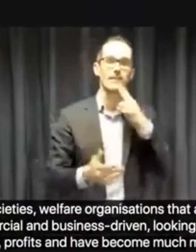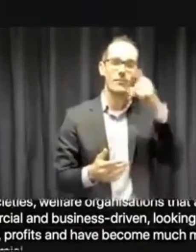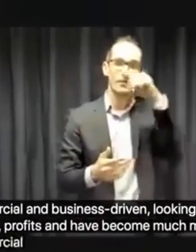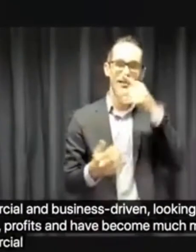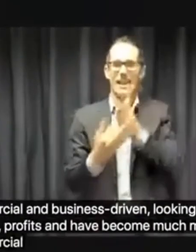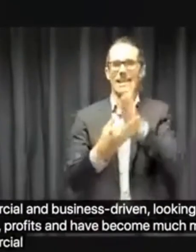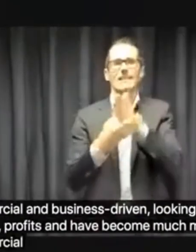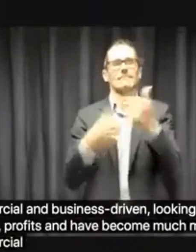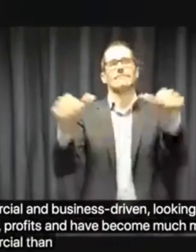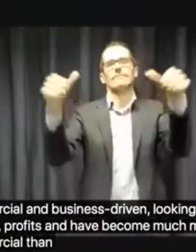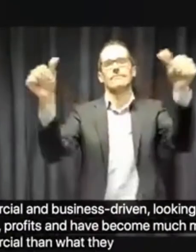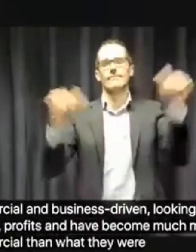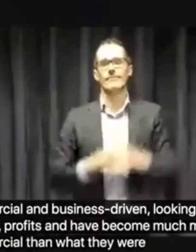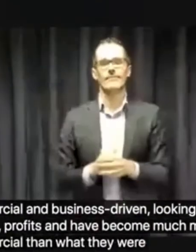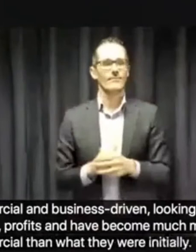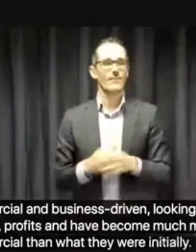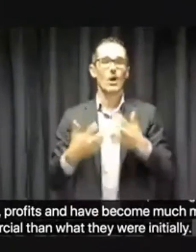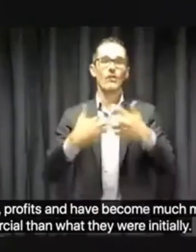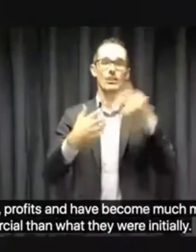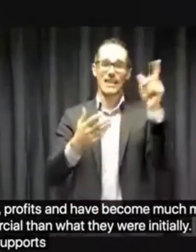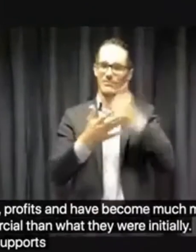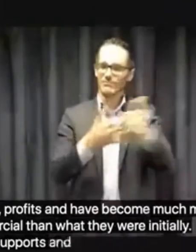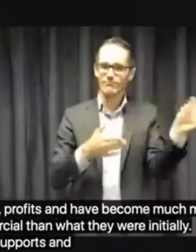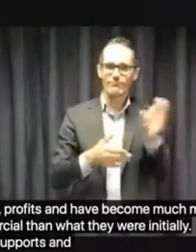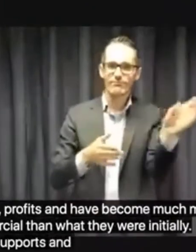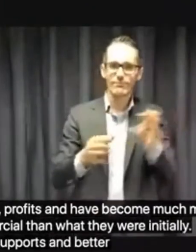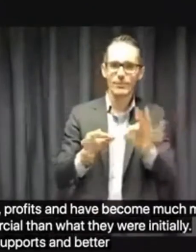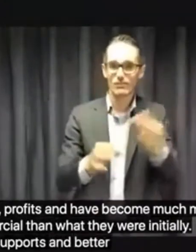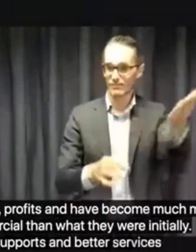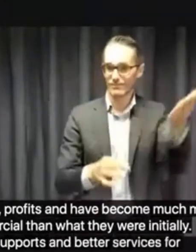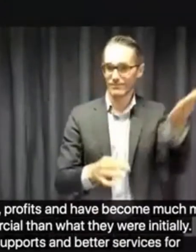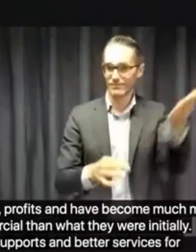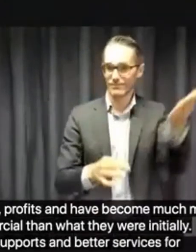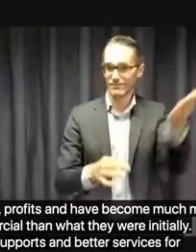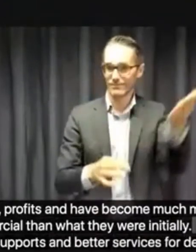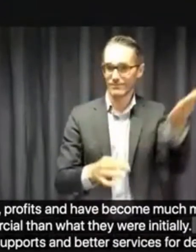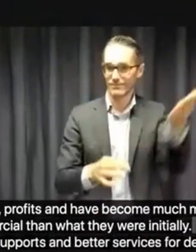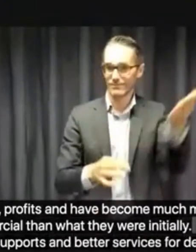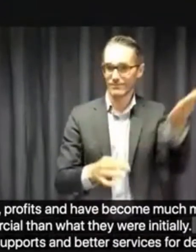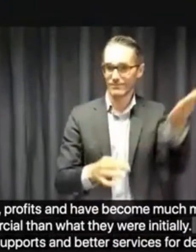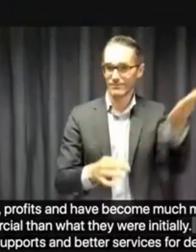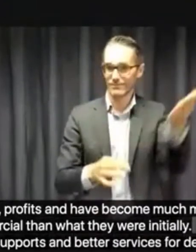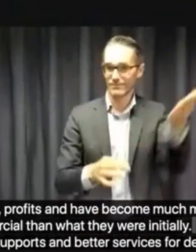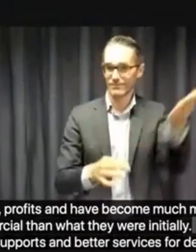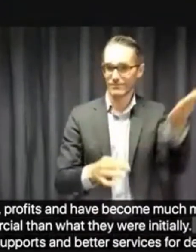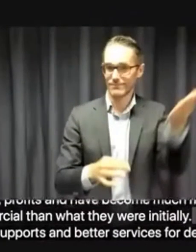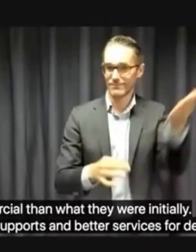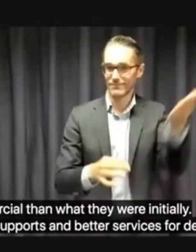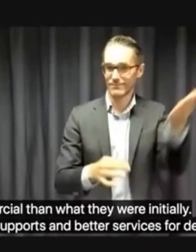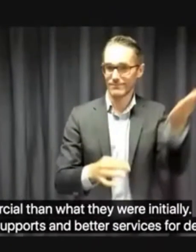Better supports, better services for deaf people to access mainstream society. In universities,